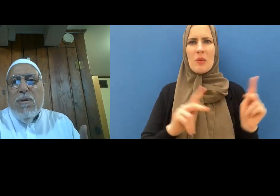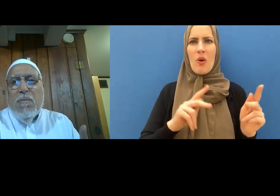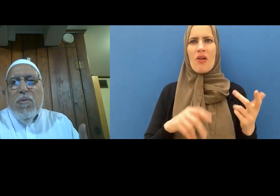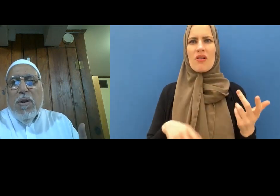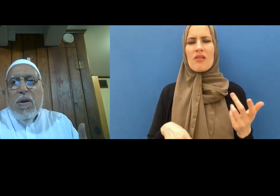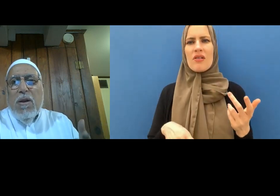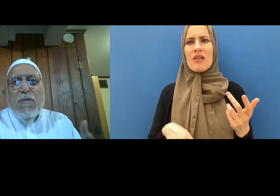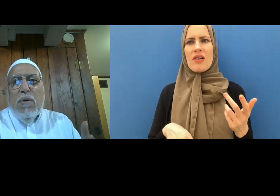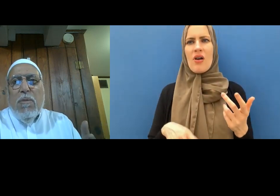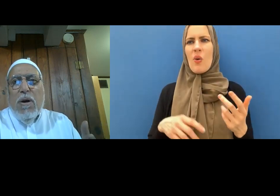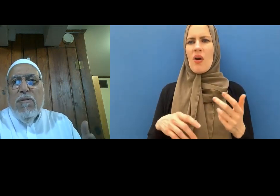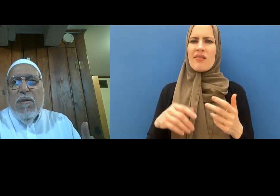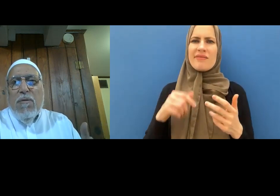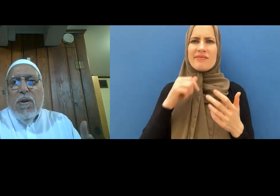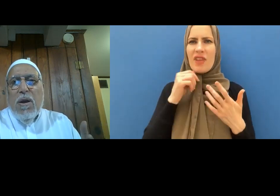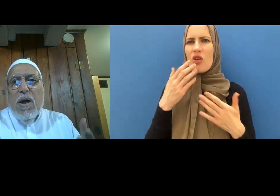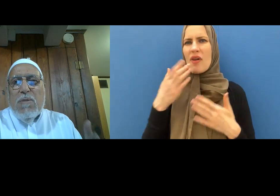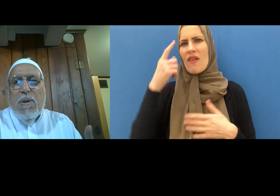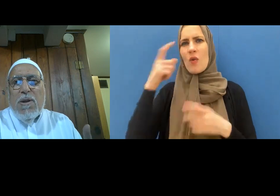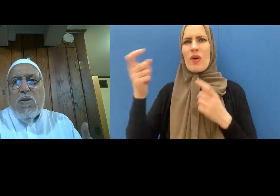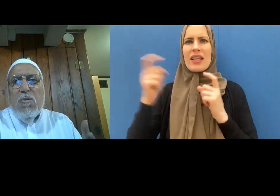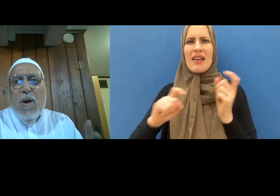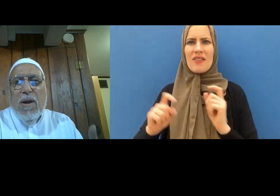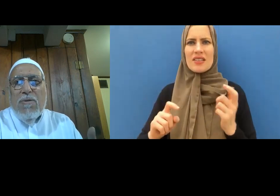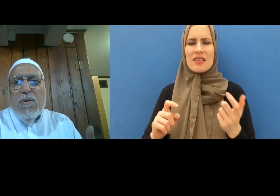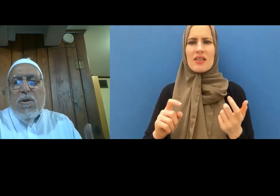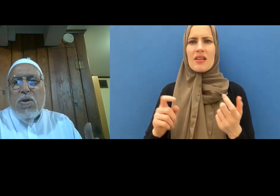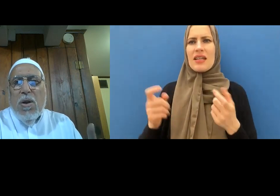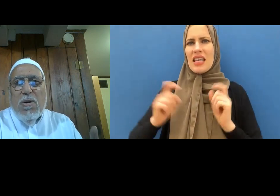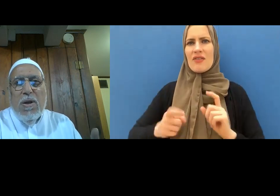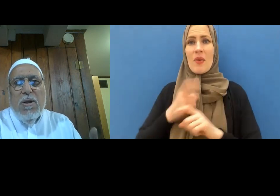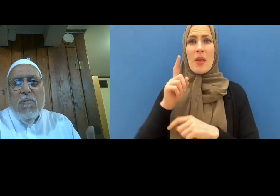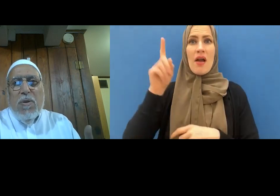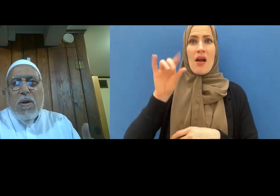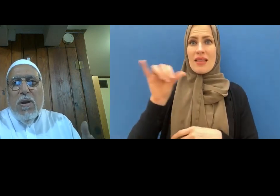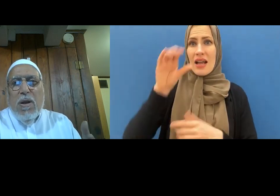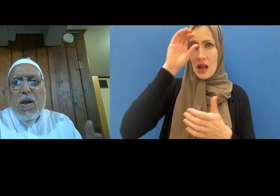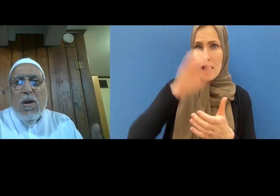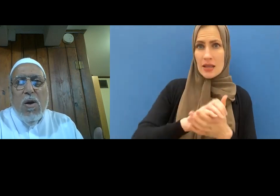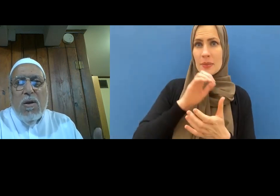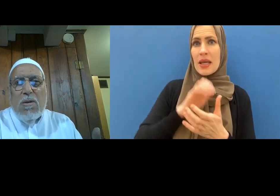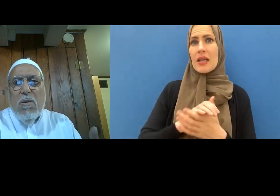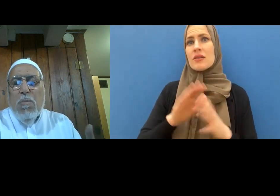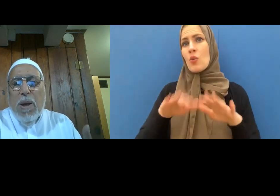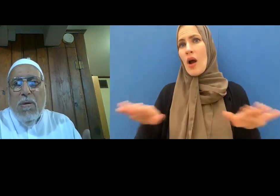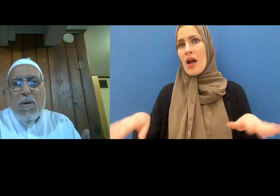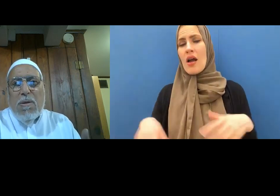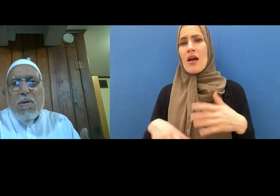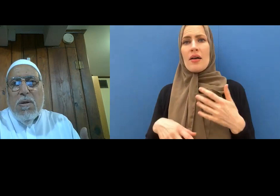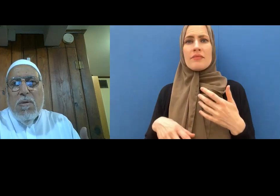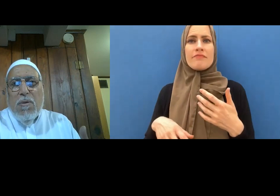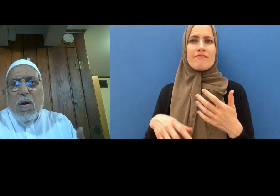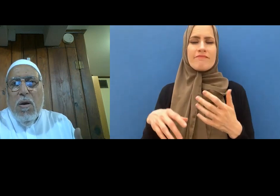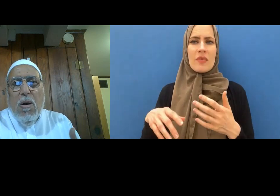us in the form of husbands, wives, children, in-laws,